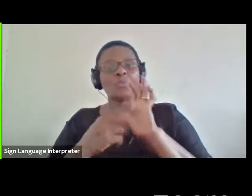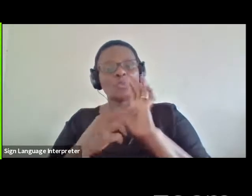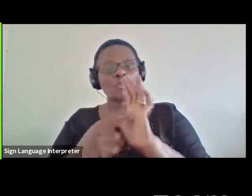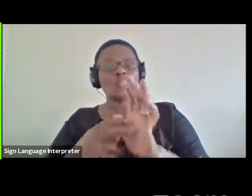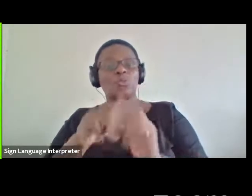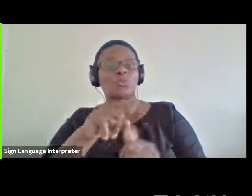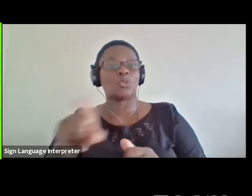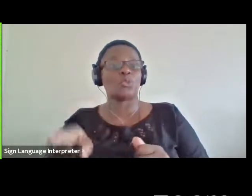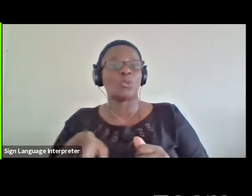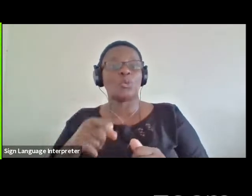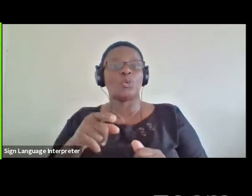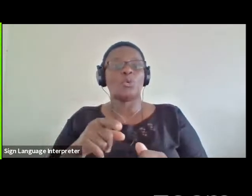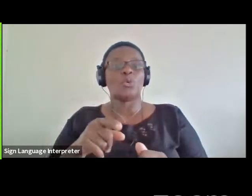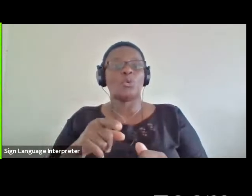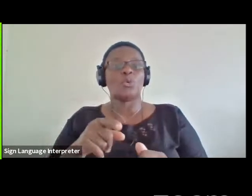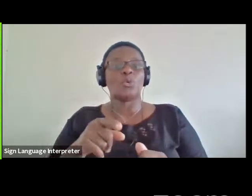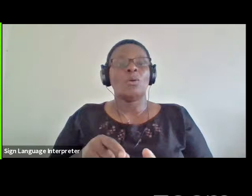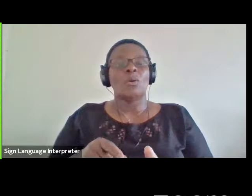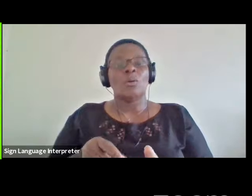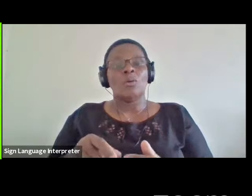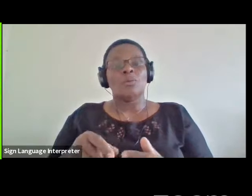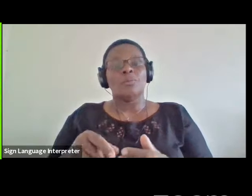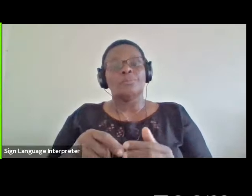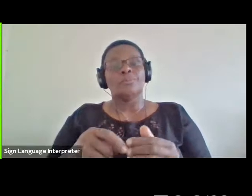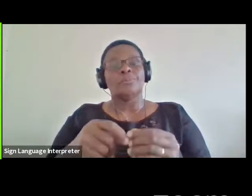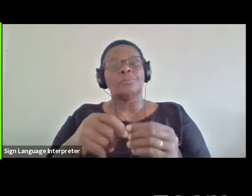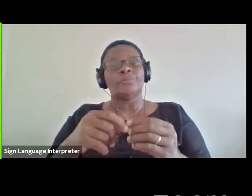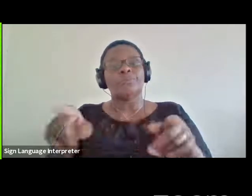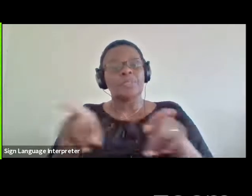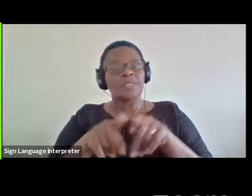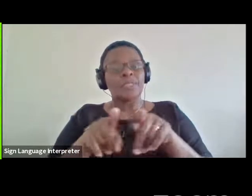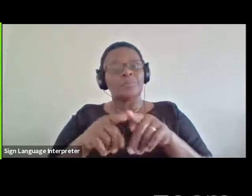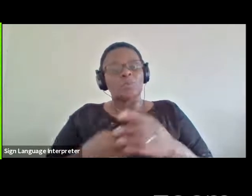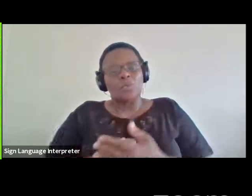the notion of the Paris Call, but also hopefully inspire you,